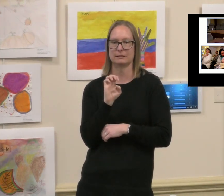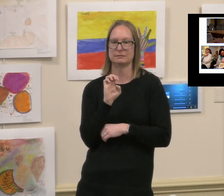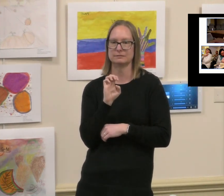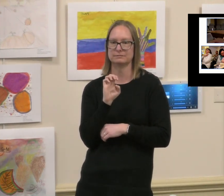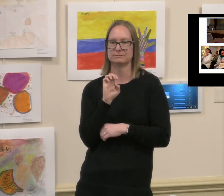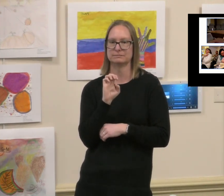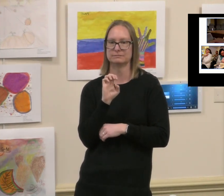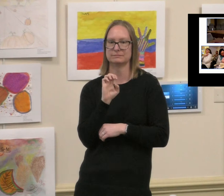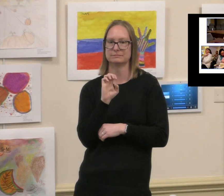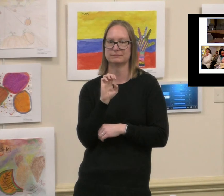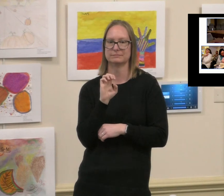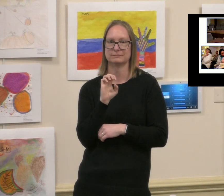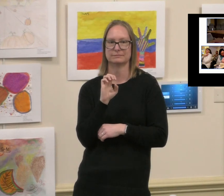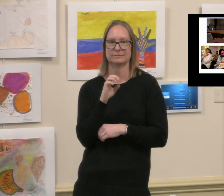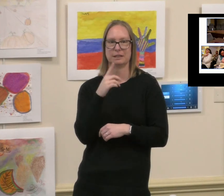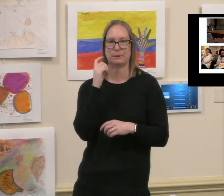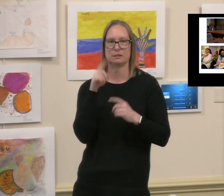Sometimes deafness can feel invisible.